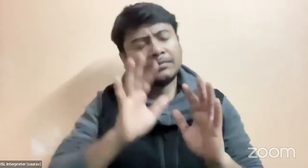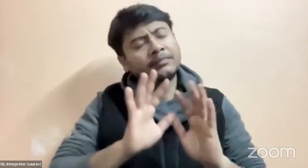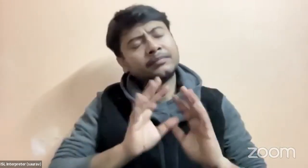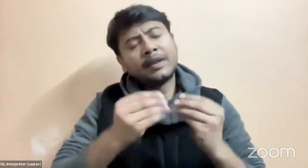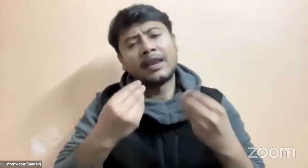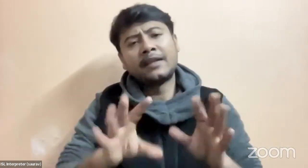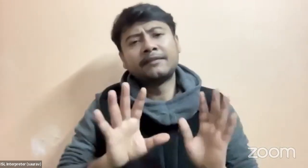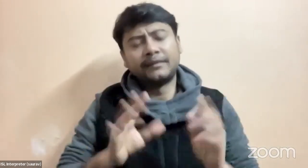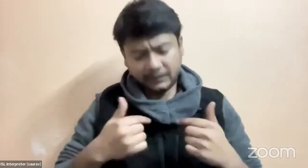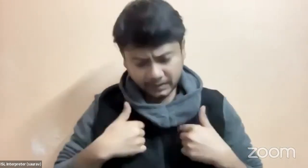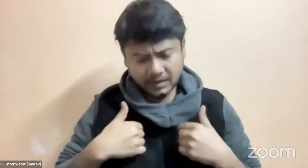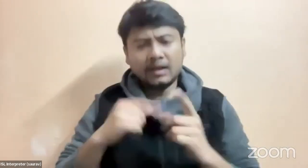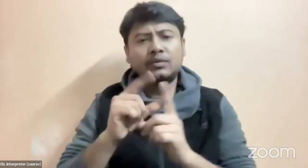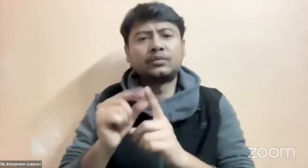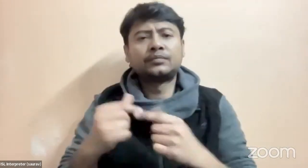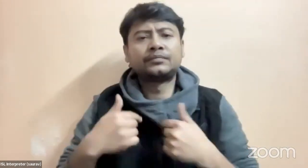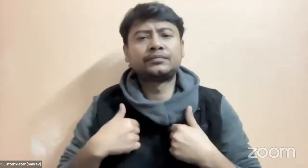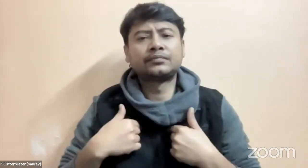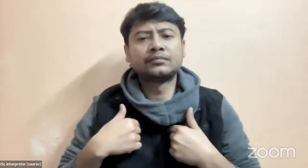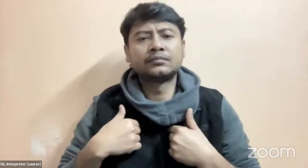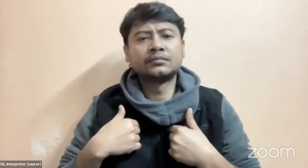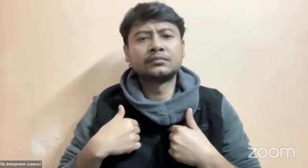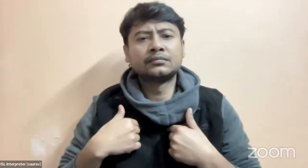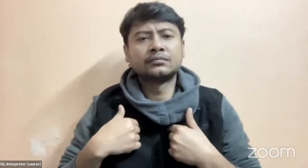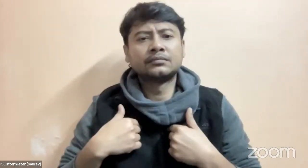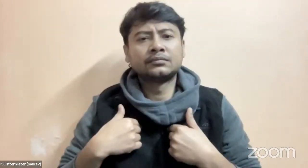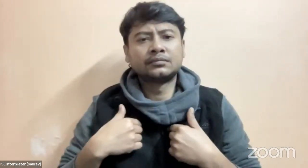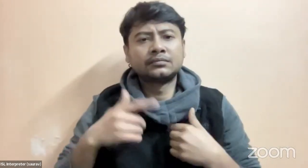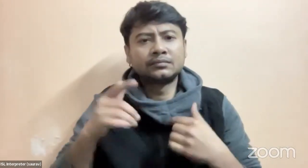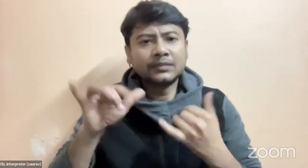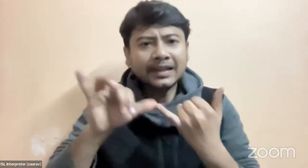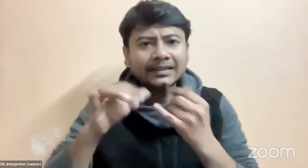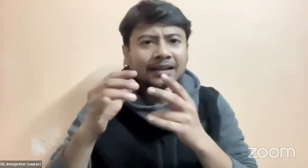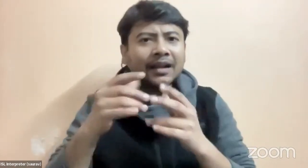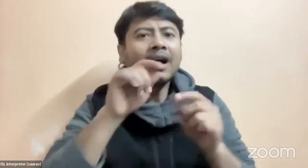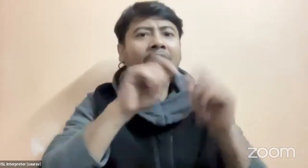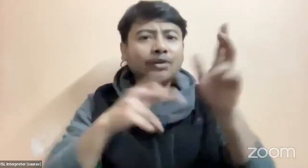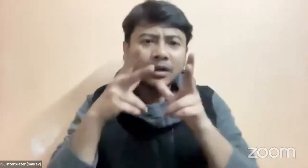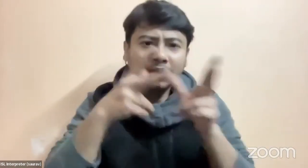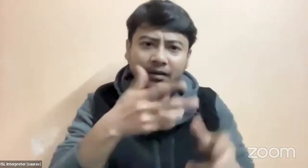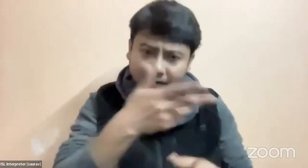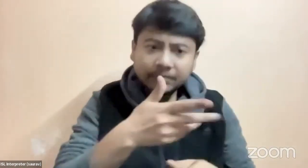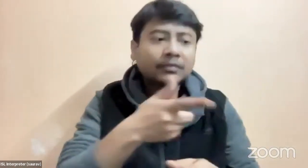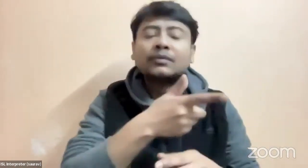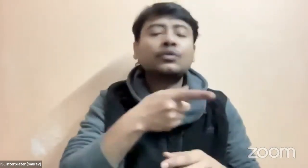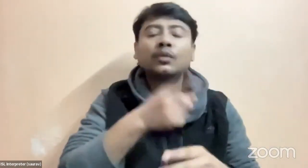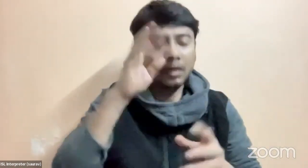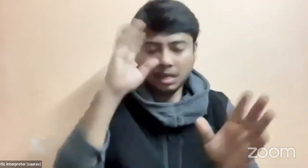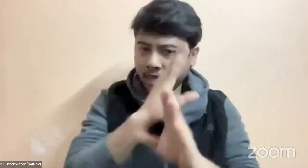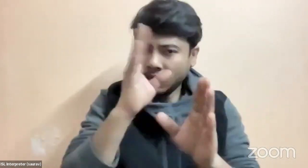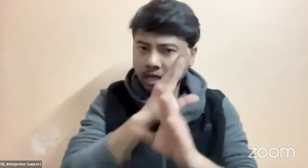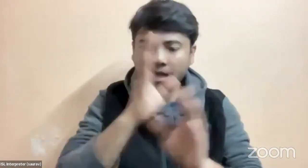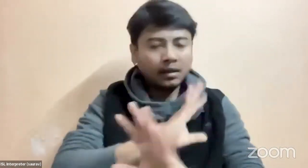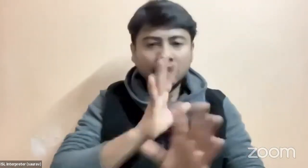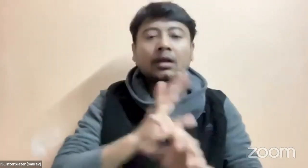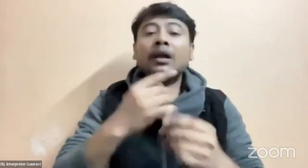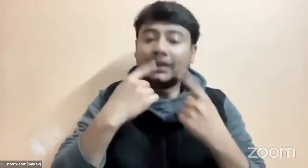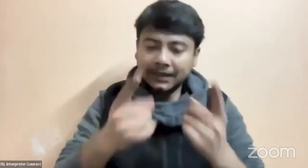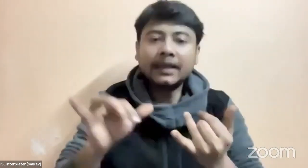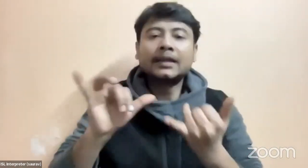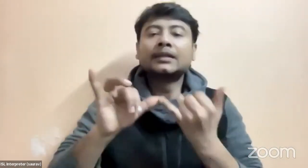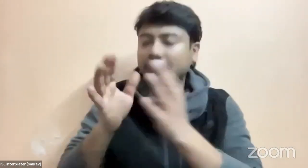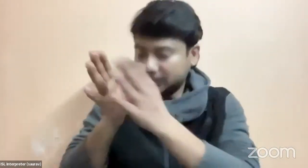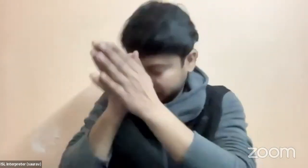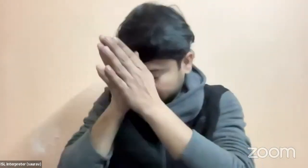saying? No need to surrender. Just chant, dance, and feast. Eat